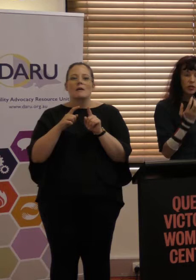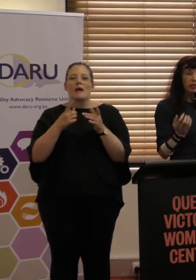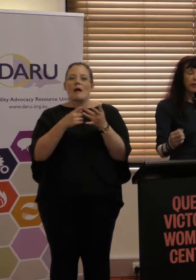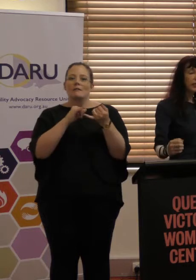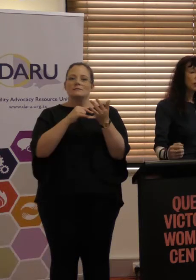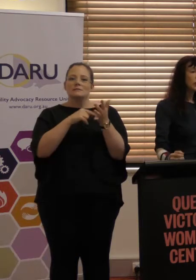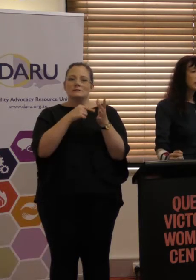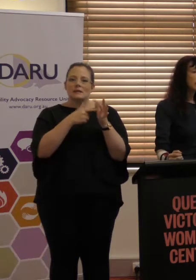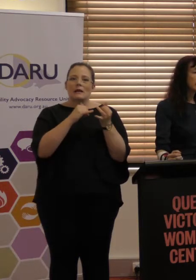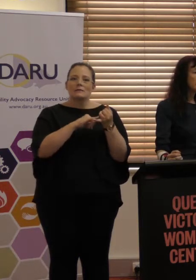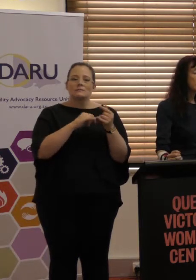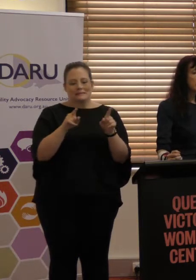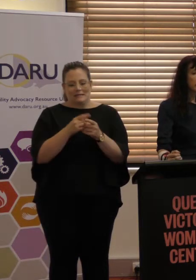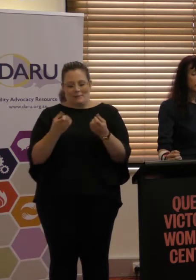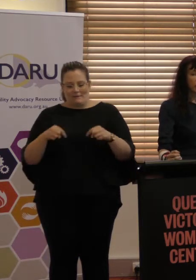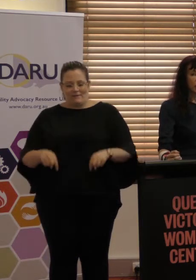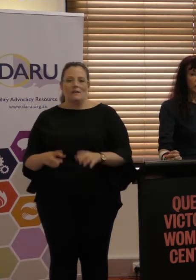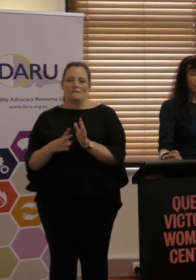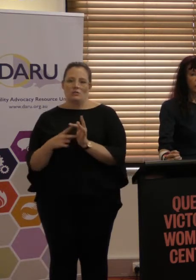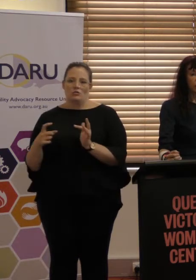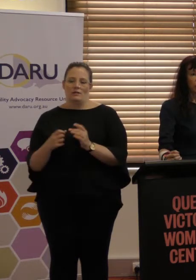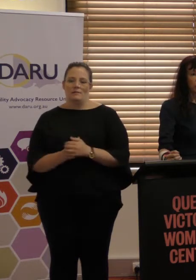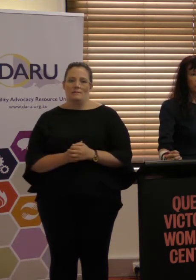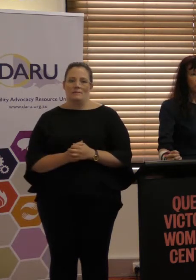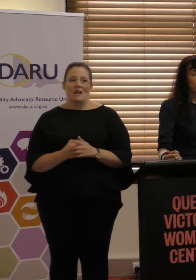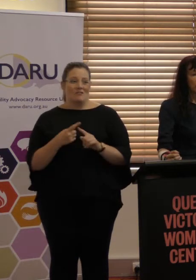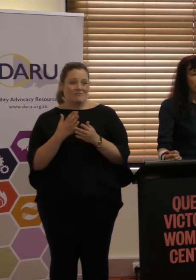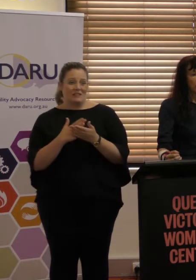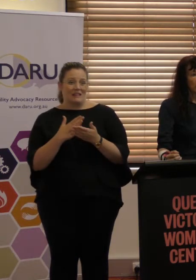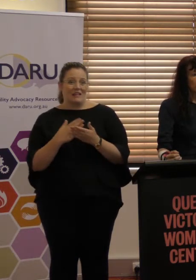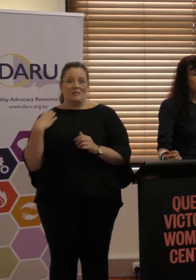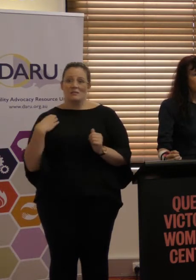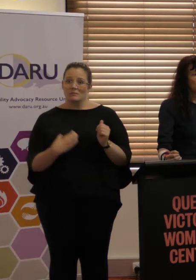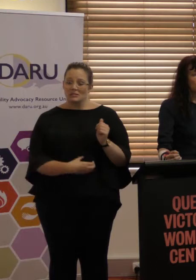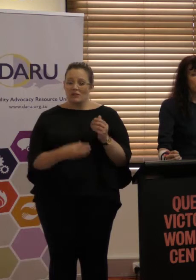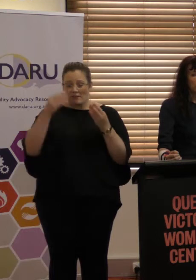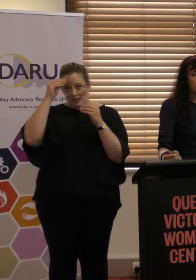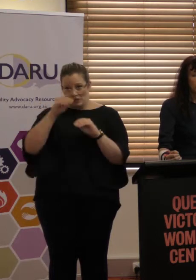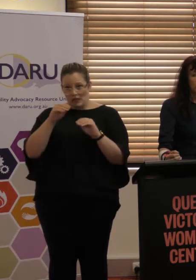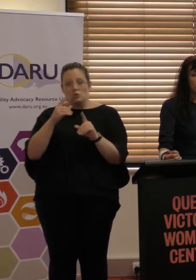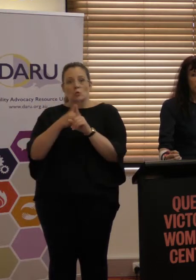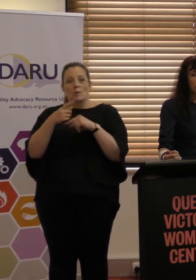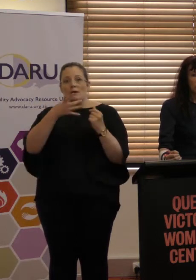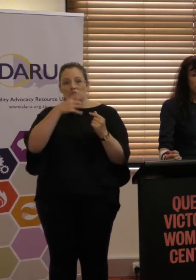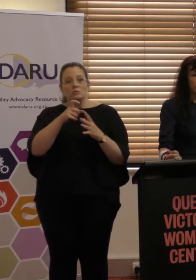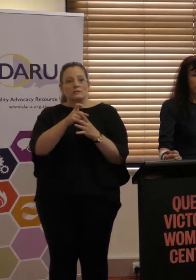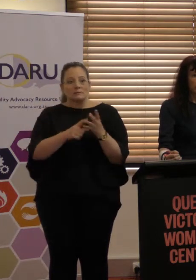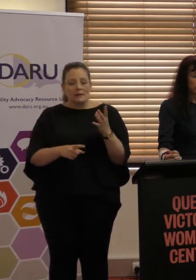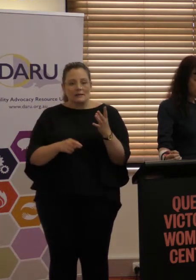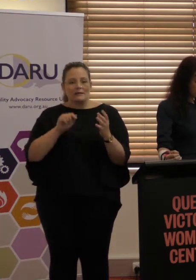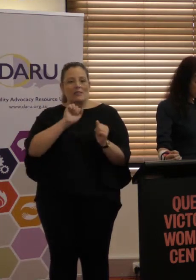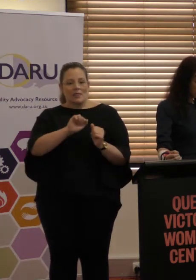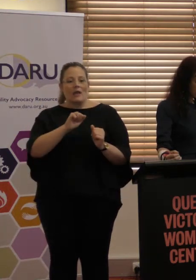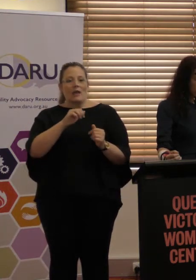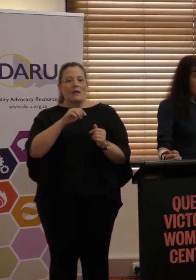And just the fact that we get the Minister for Education referring to, and it is children with disabilities who tend to display behaviours